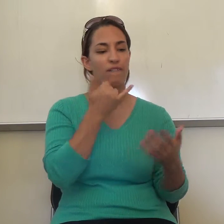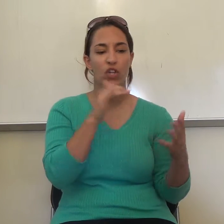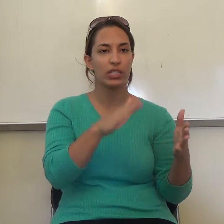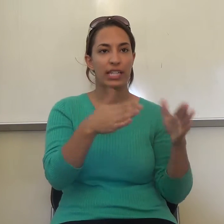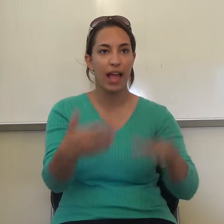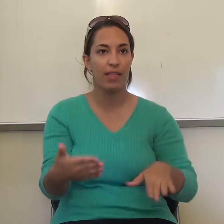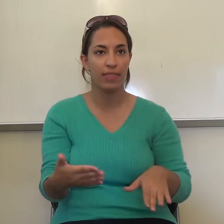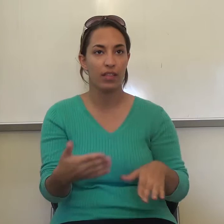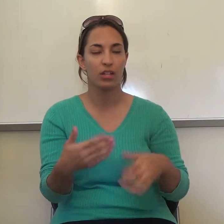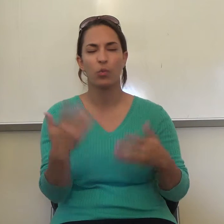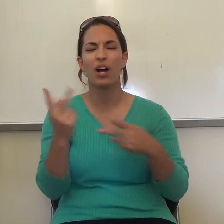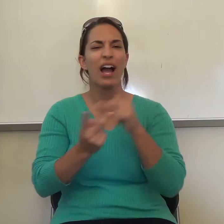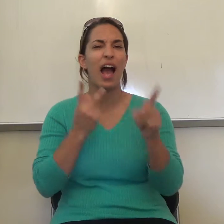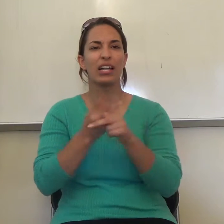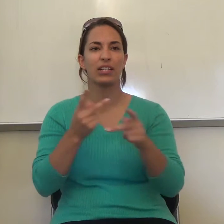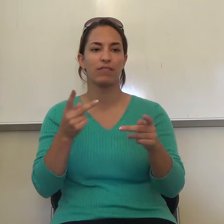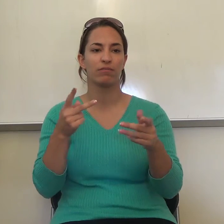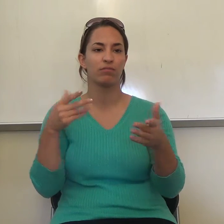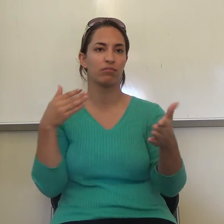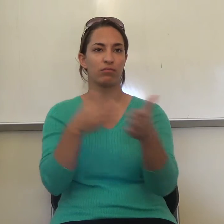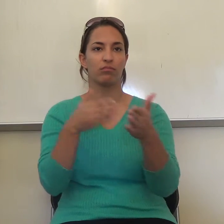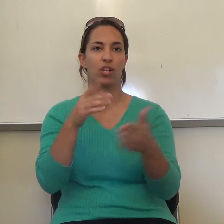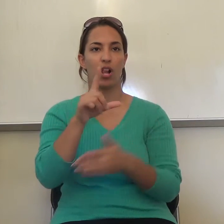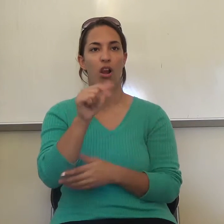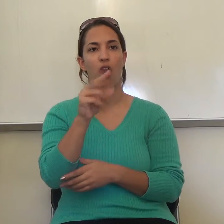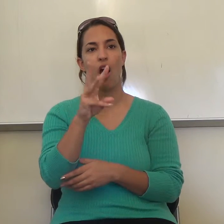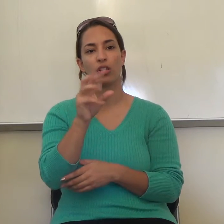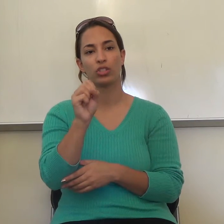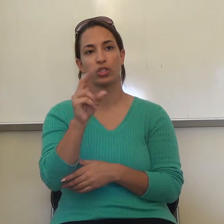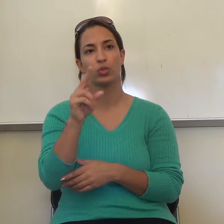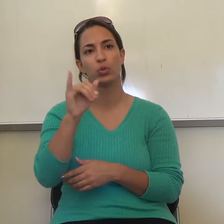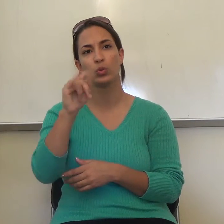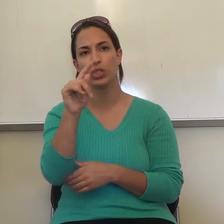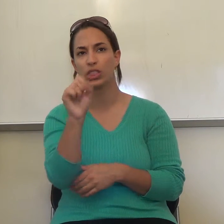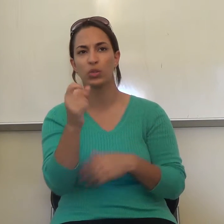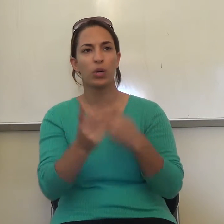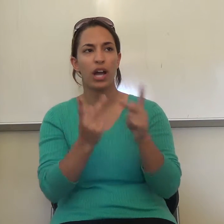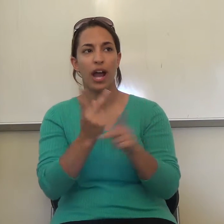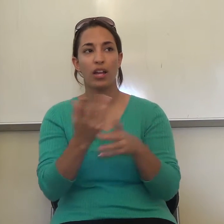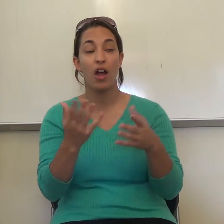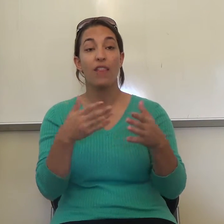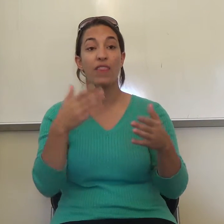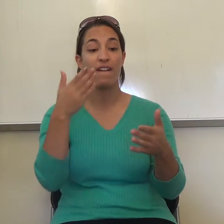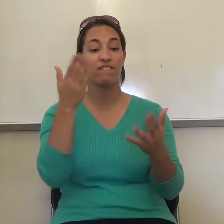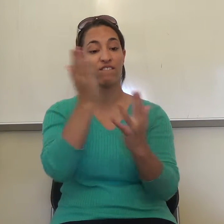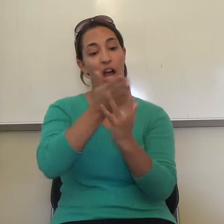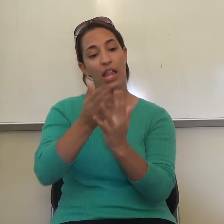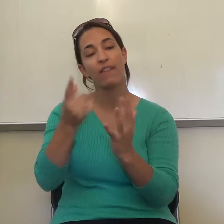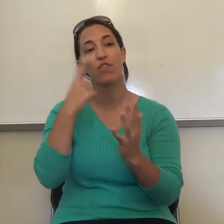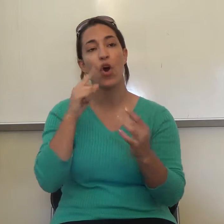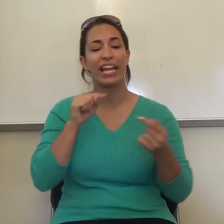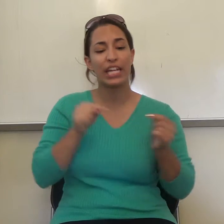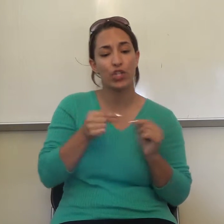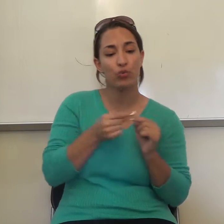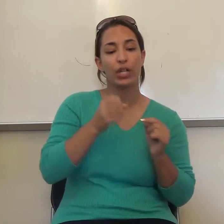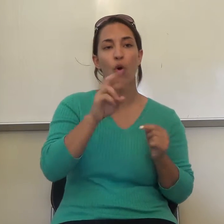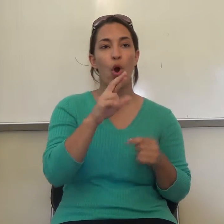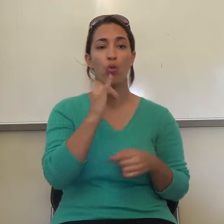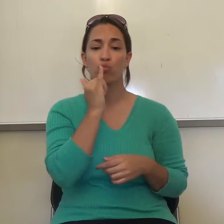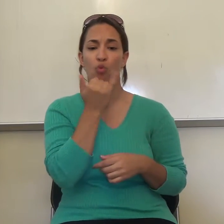these? This is kind of interesting. Are they filing for injury or wrongful death because of